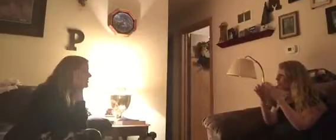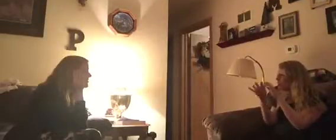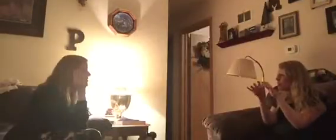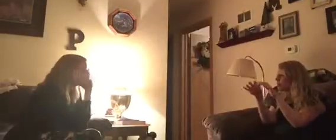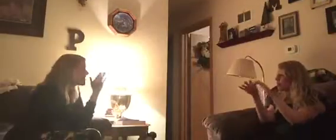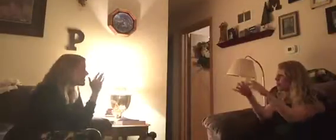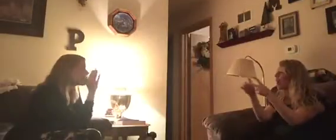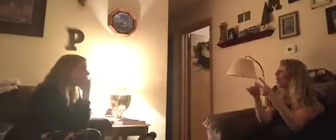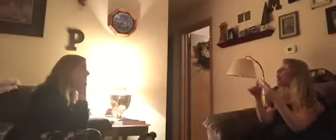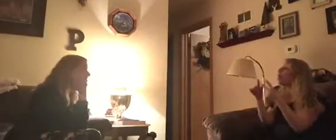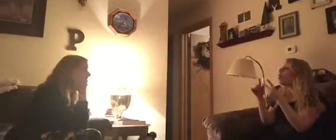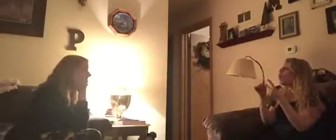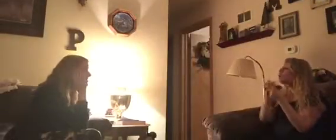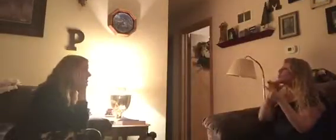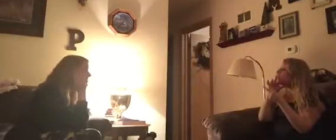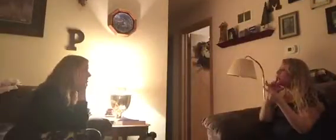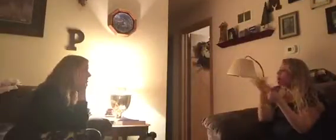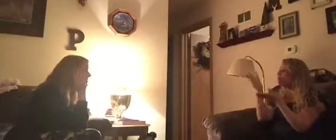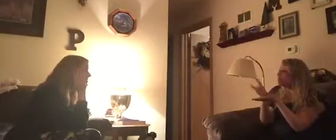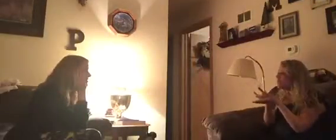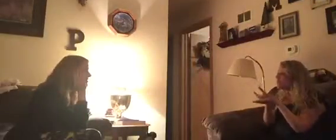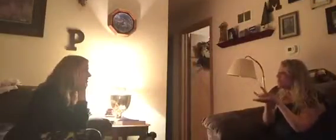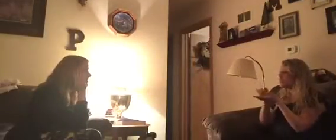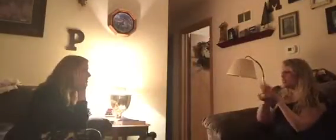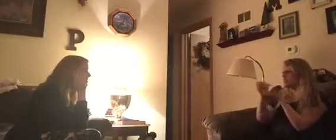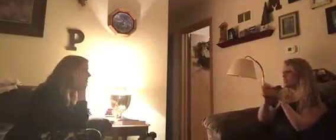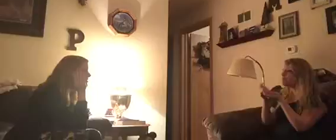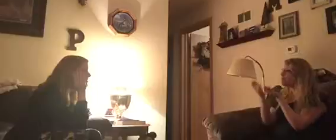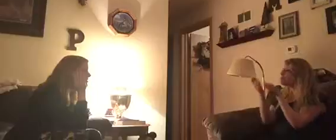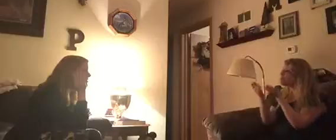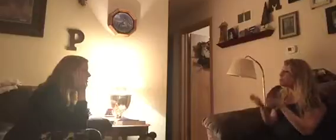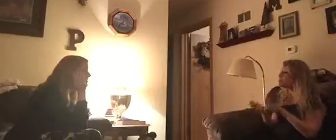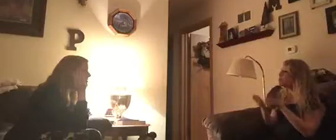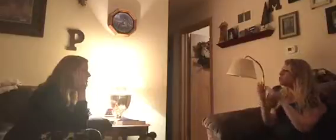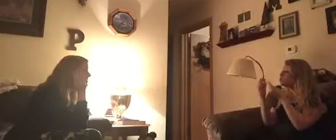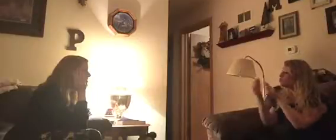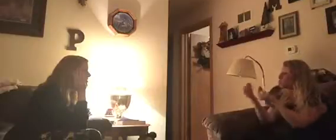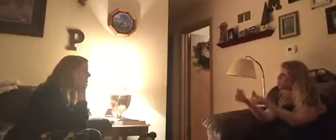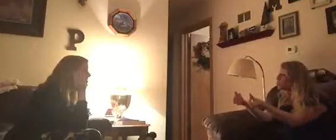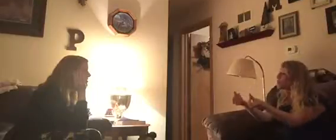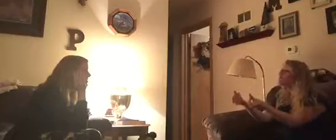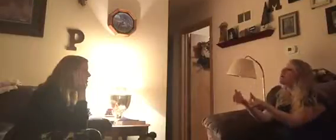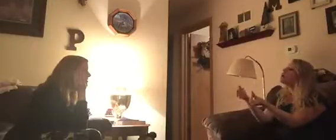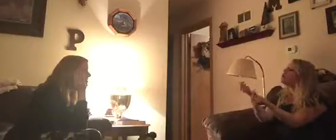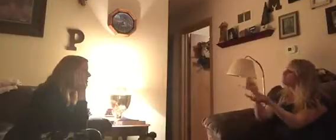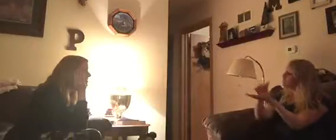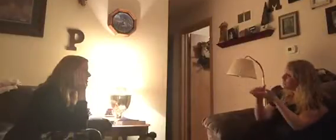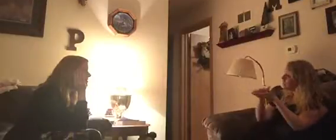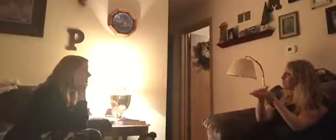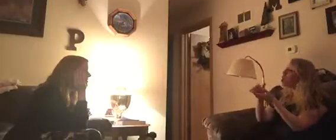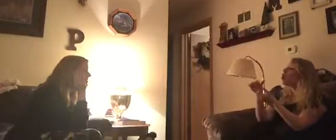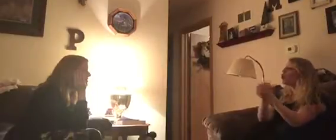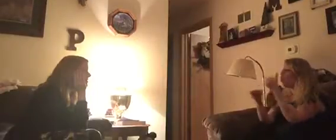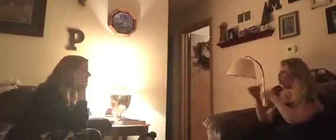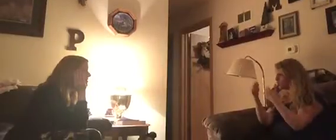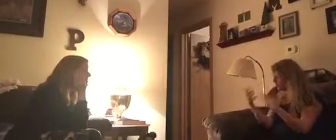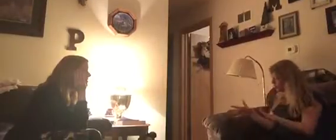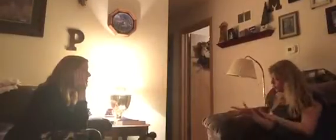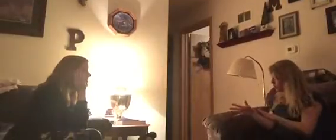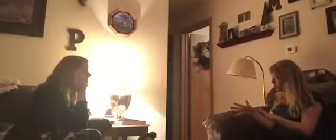little dust things that got on there. You sand that out. Well, when you sand it and you wash it, then you have